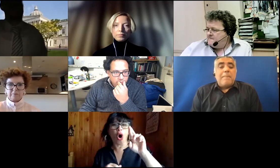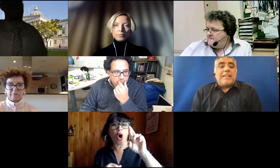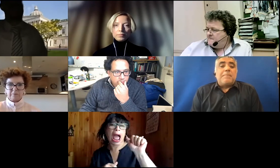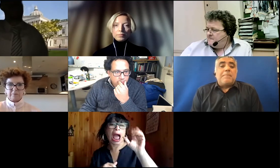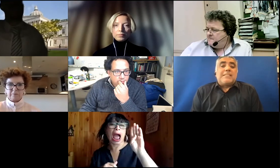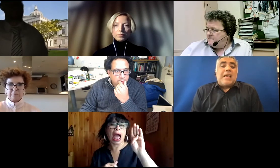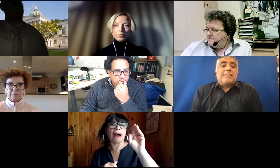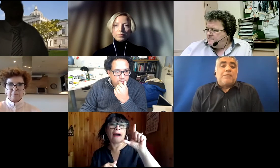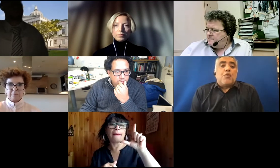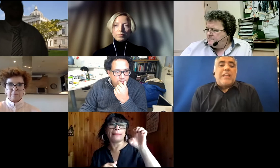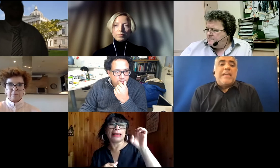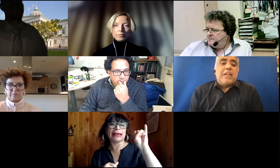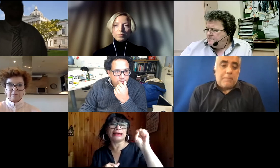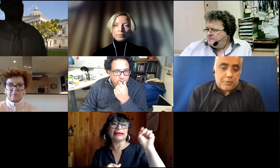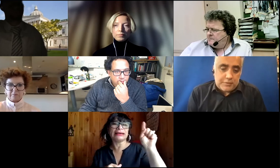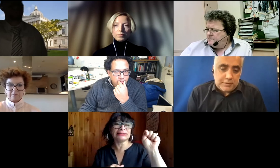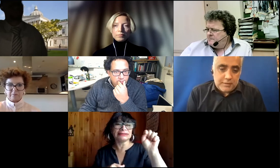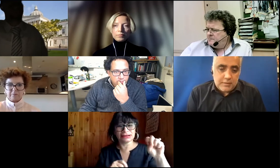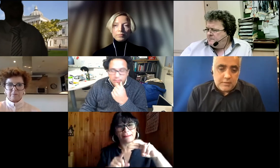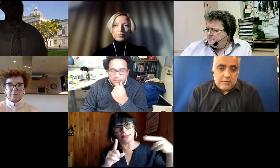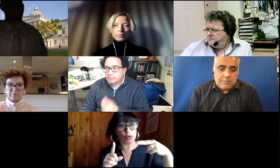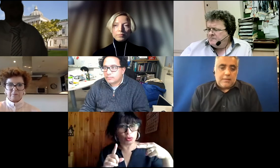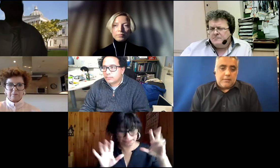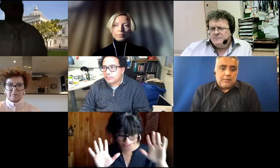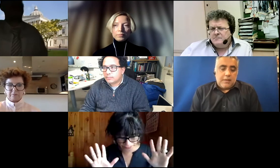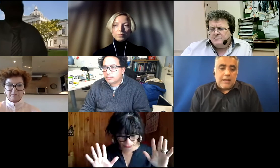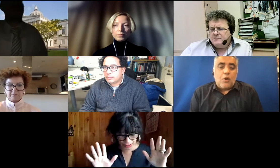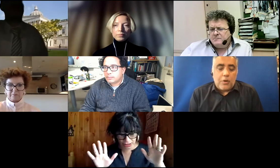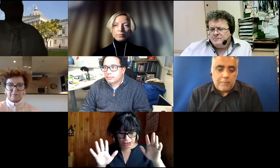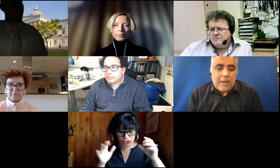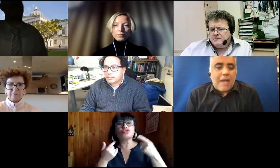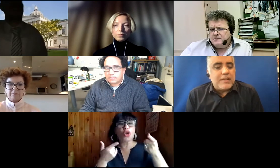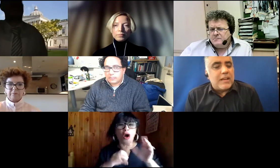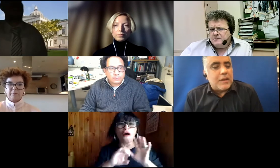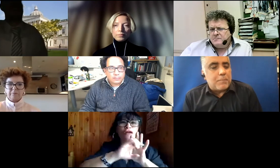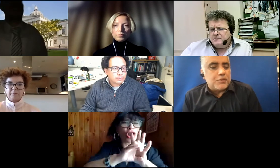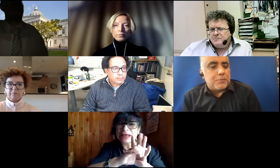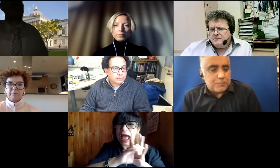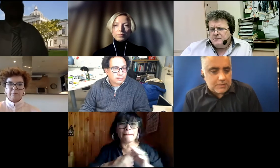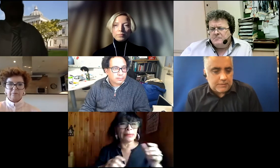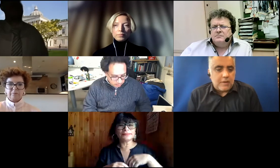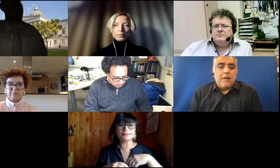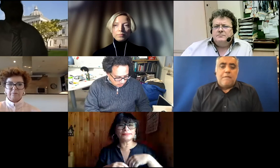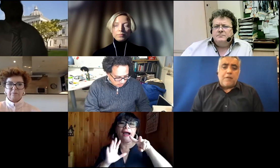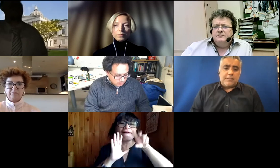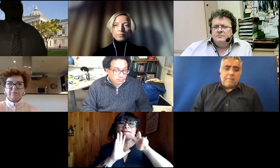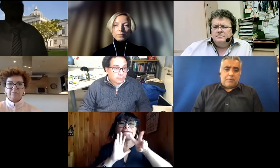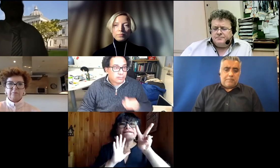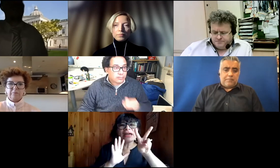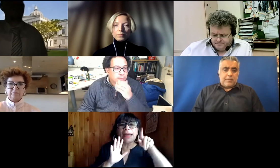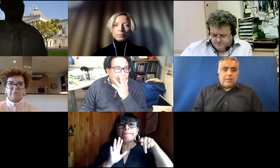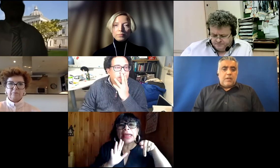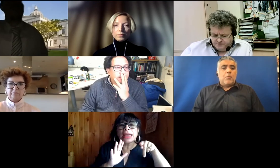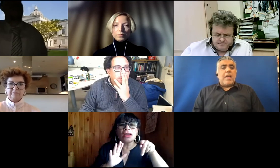Yes. And as if you're a hearing person, right? Or having a hearing person perspective. For